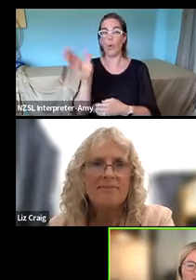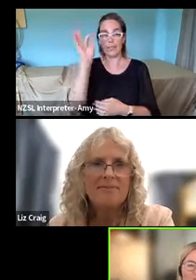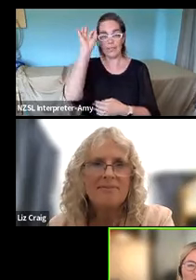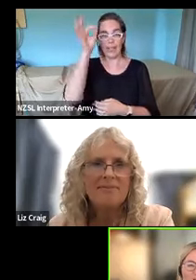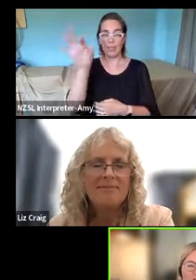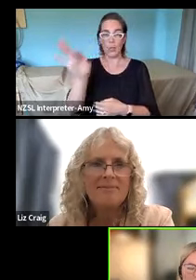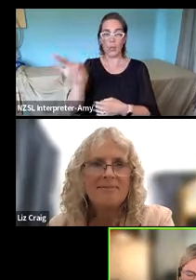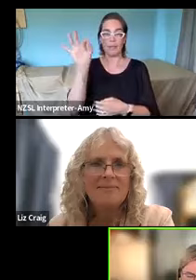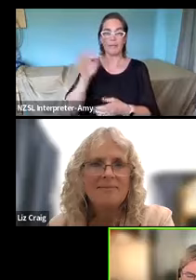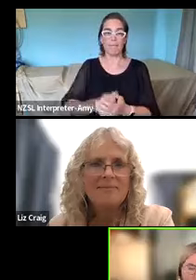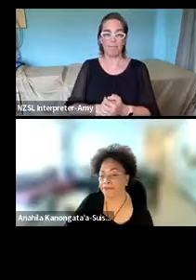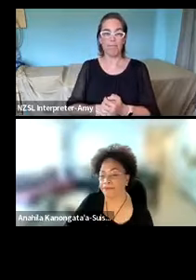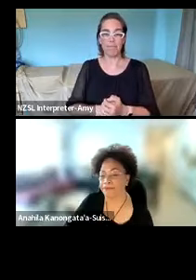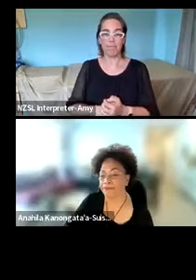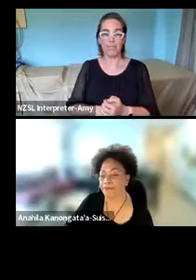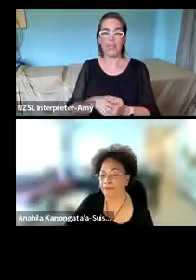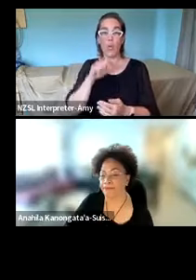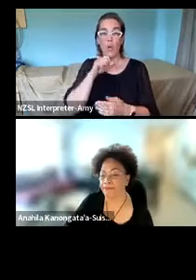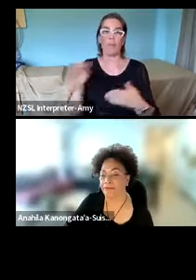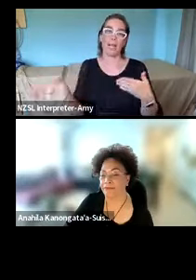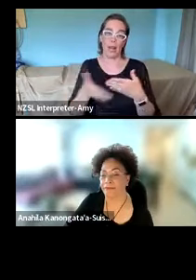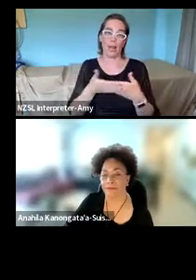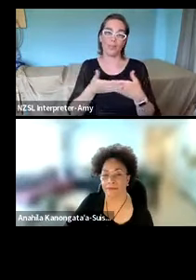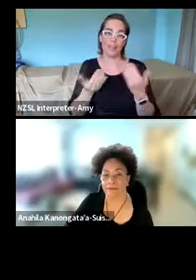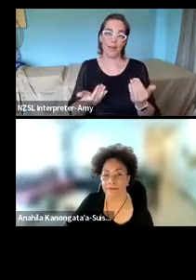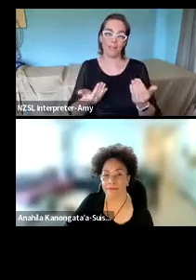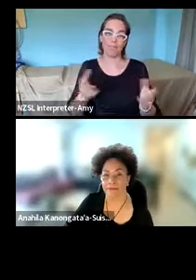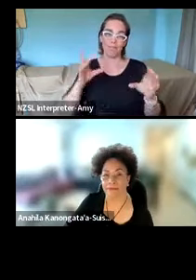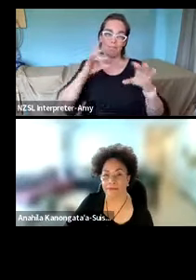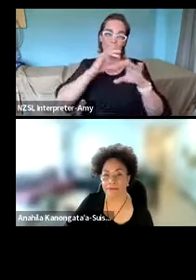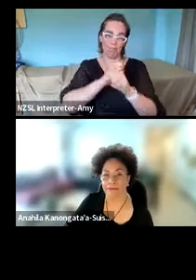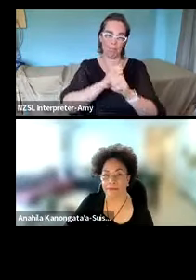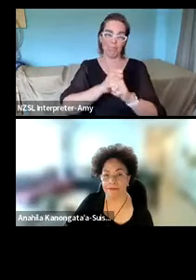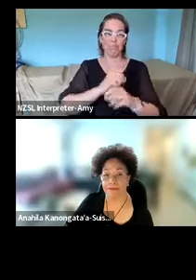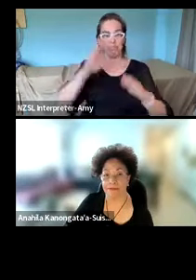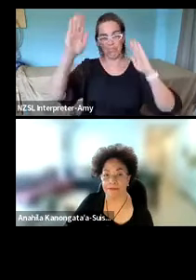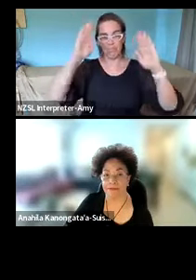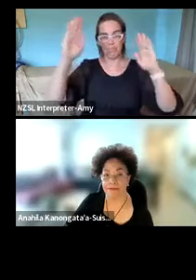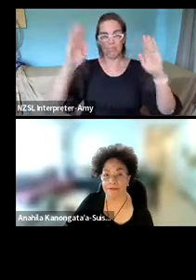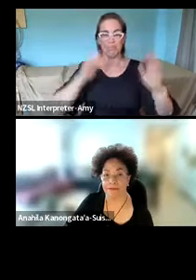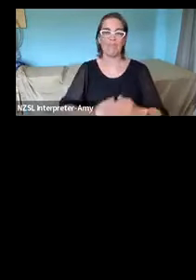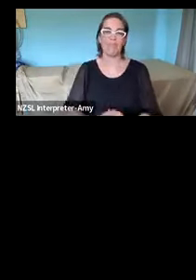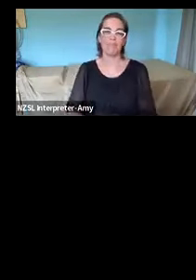if we could just whip into closed session, that would be great. Thank you. Ka kite.